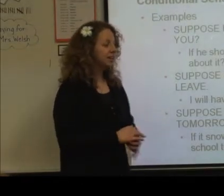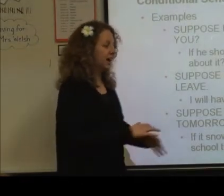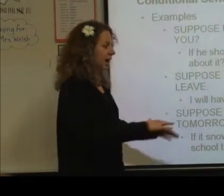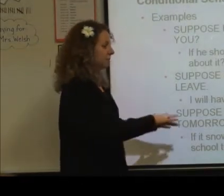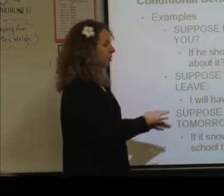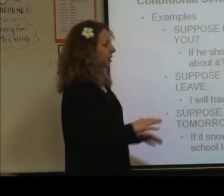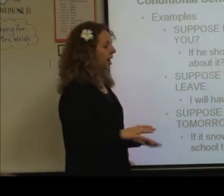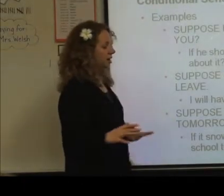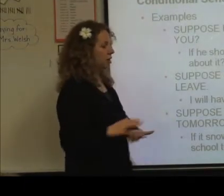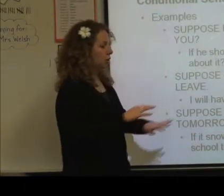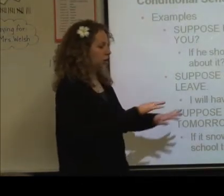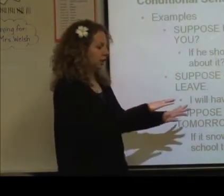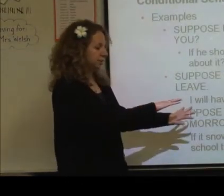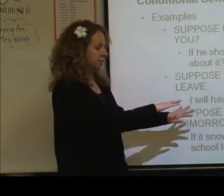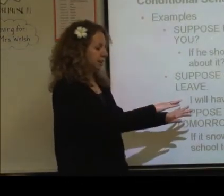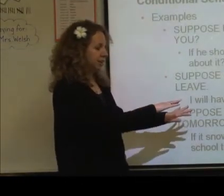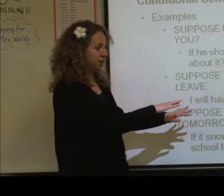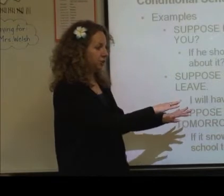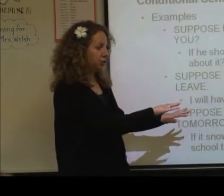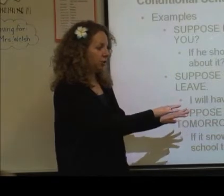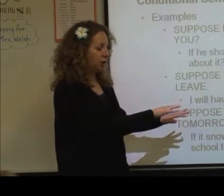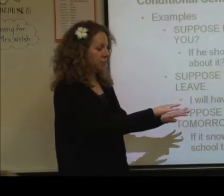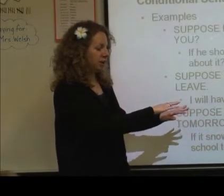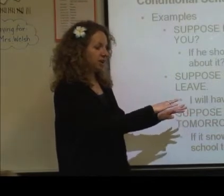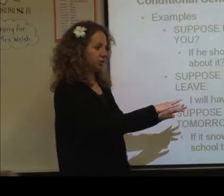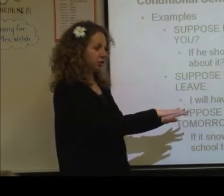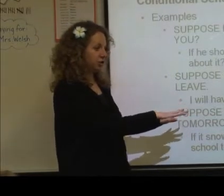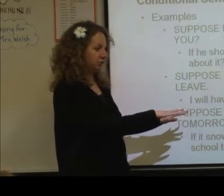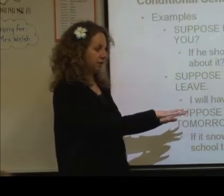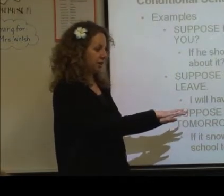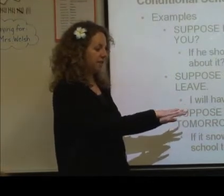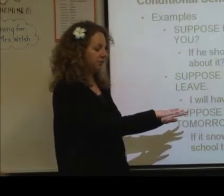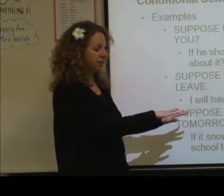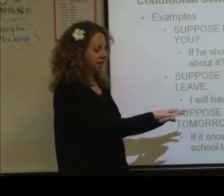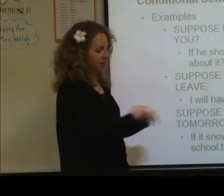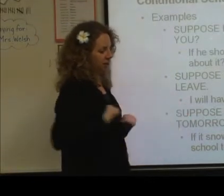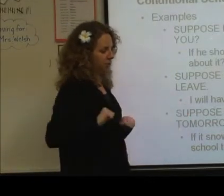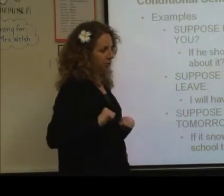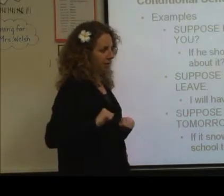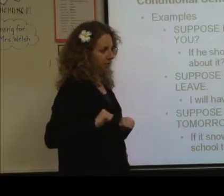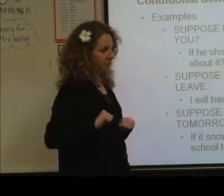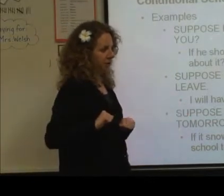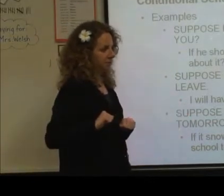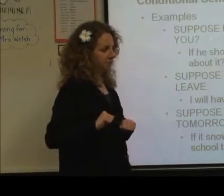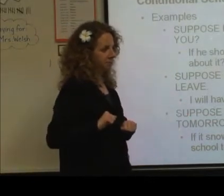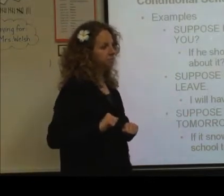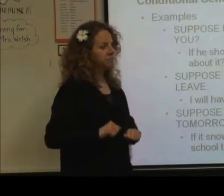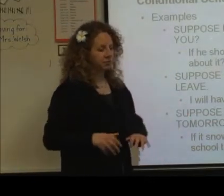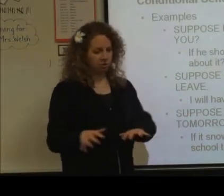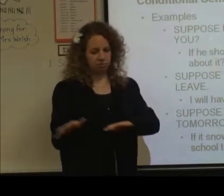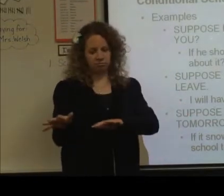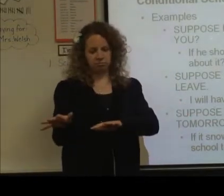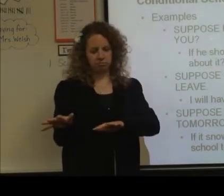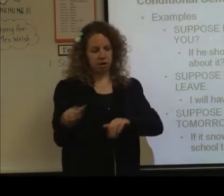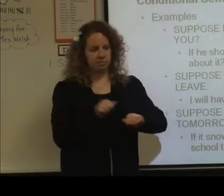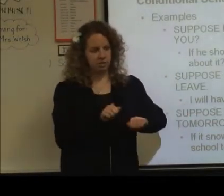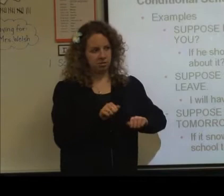Yeah, I pull it, I go across my body here, so I'm right-handed, so I start to my left, and then I pull it back to my right. Do it opposite, you